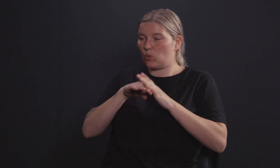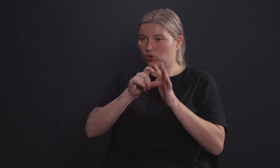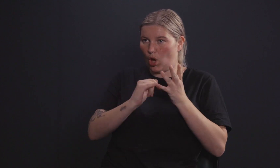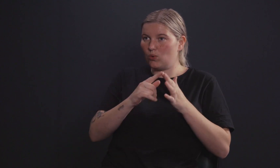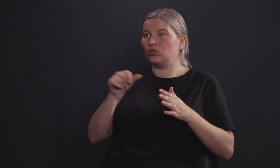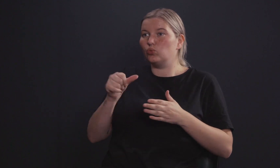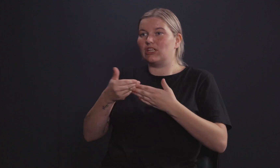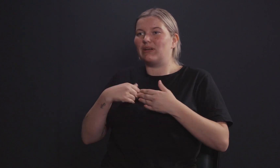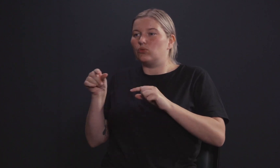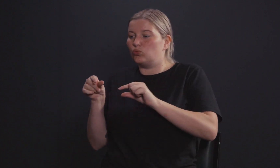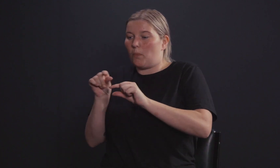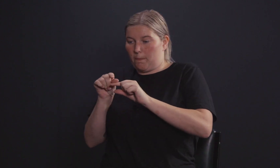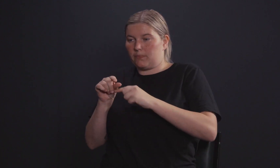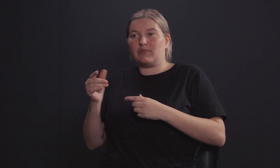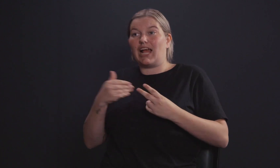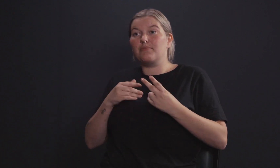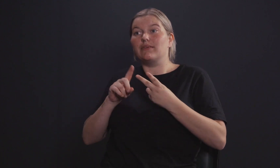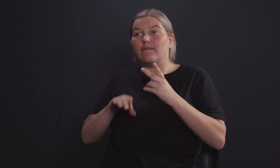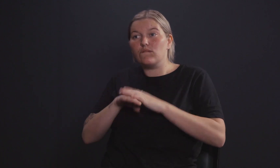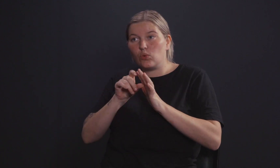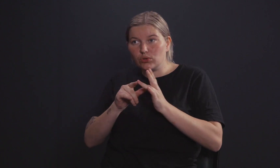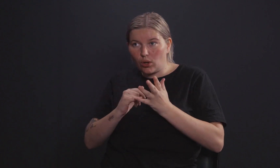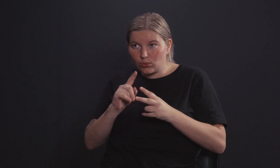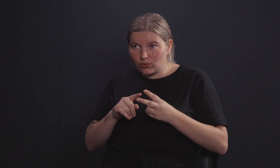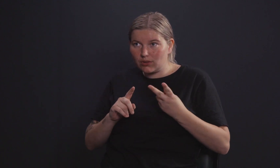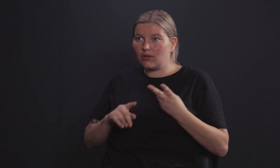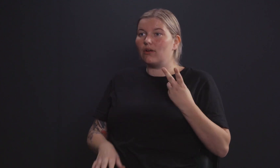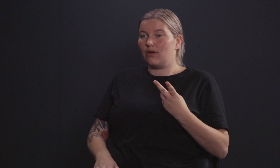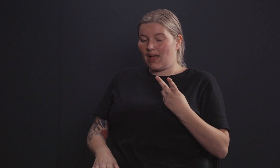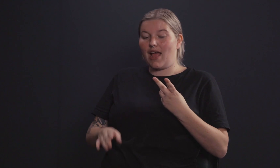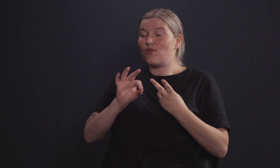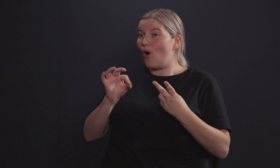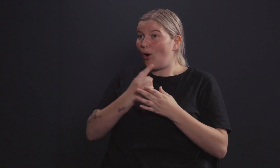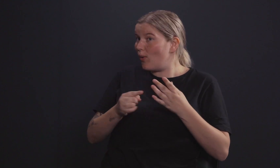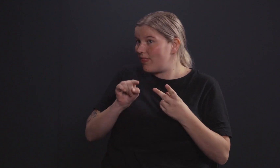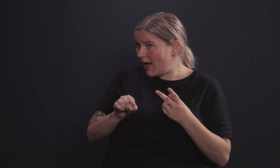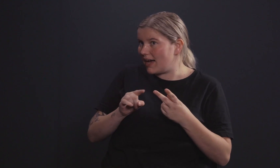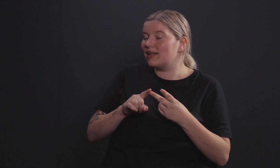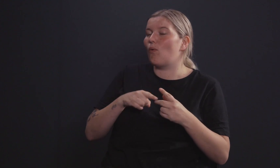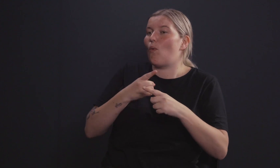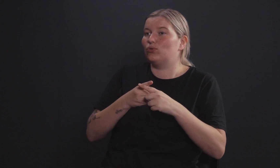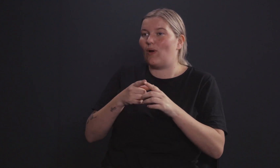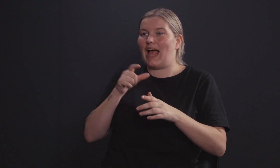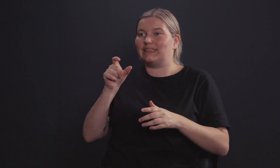properly. They didn't realise I'd already had a full dose, and instead of giving me a partial top-up, they administered another full